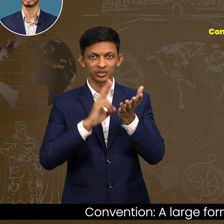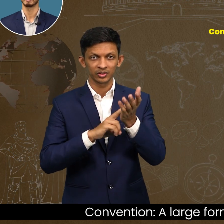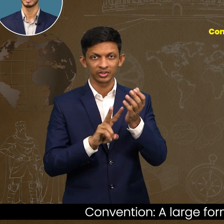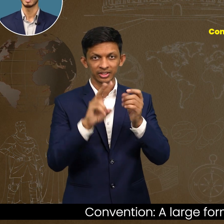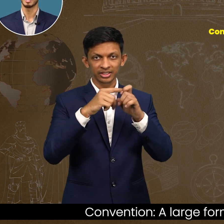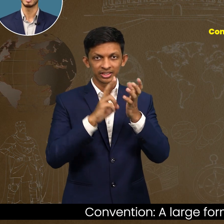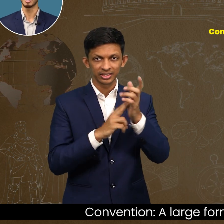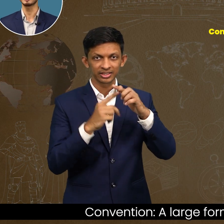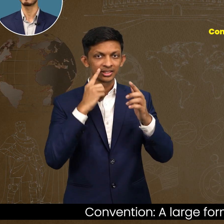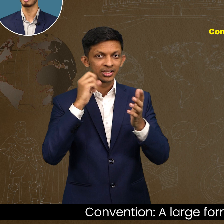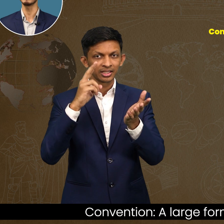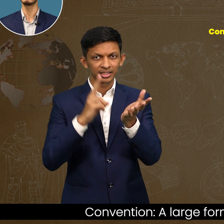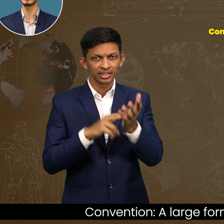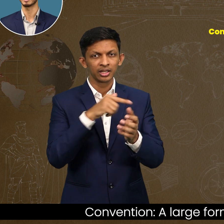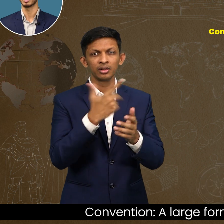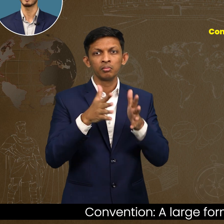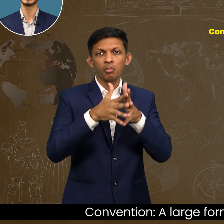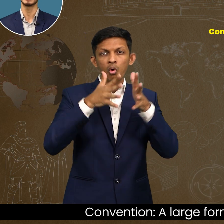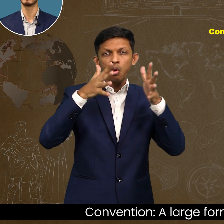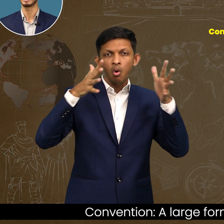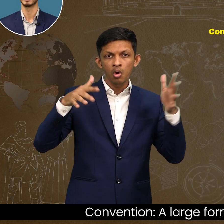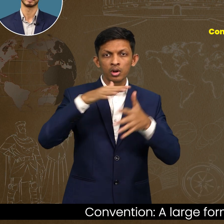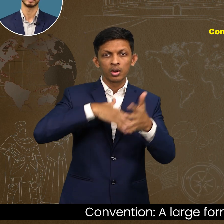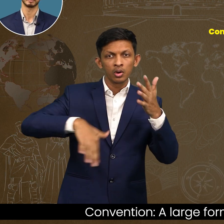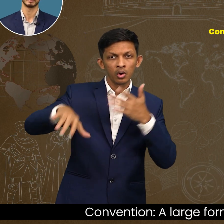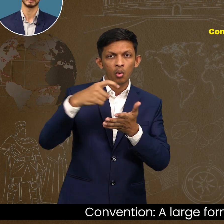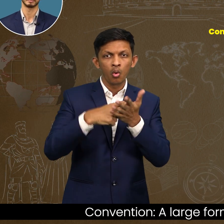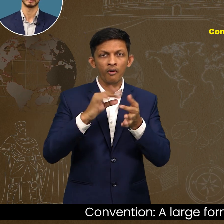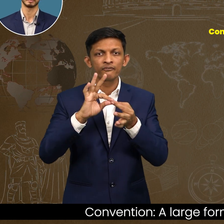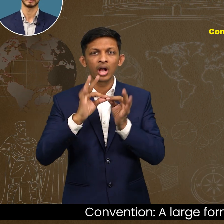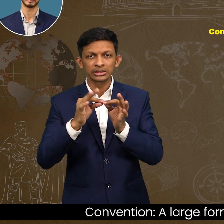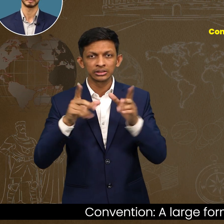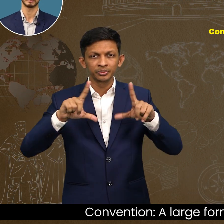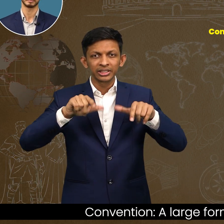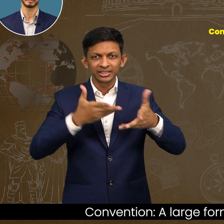Convention, a large formal meeting or assembly.